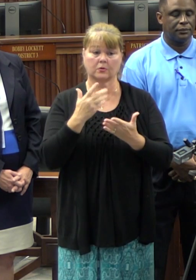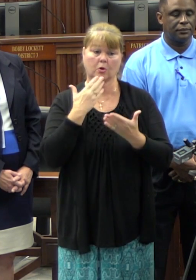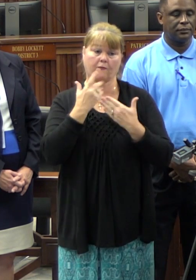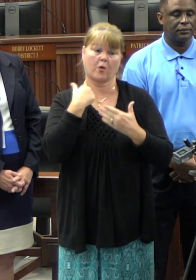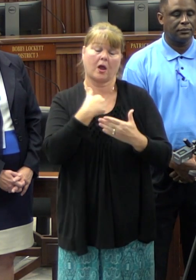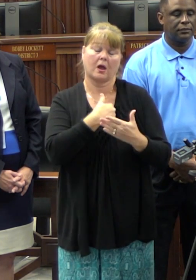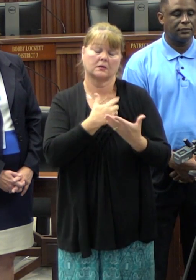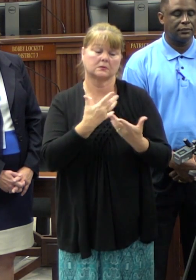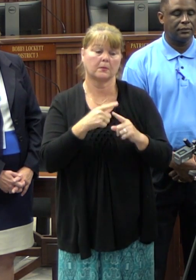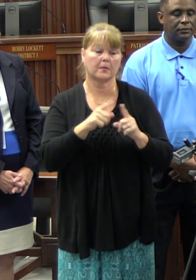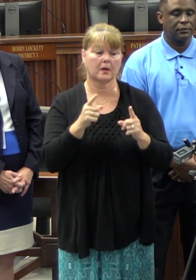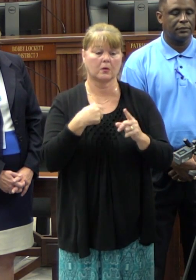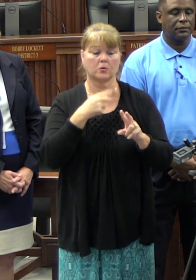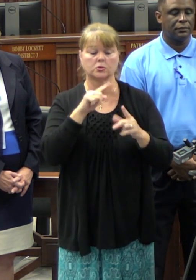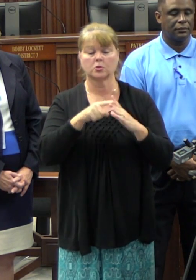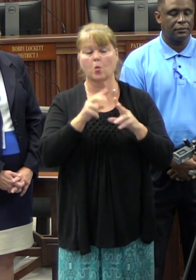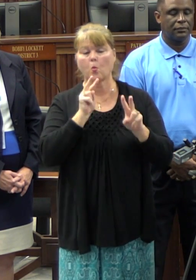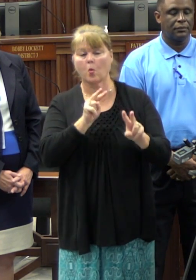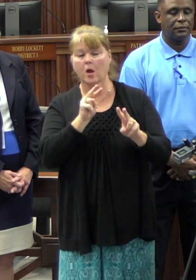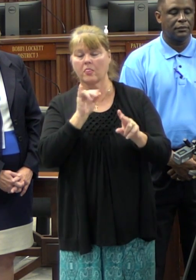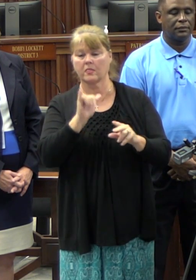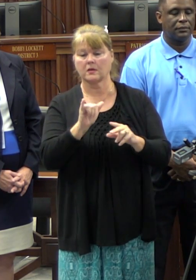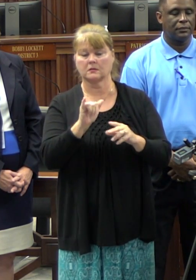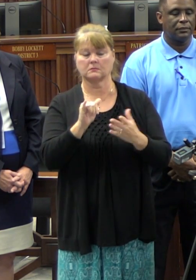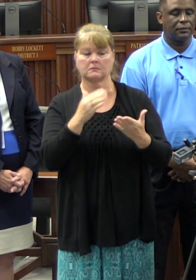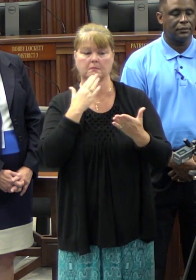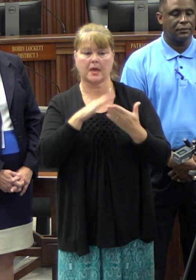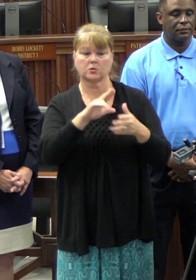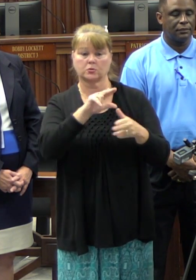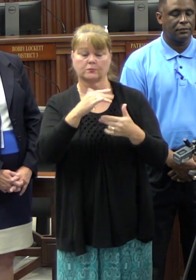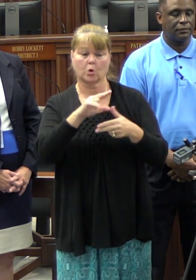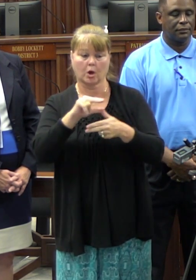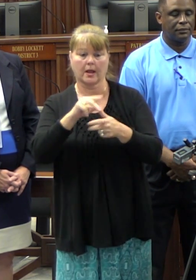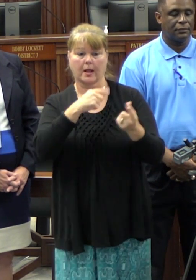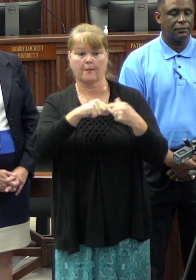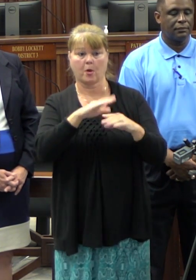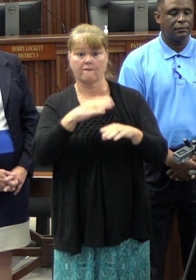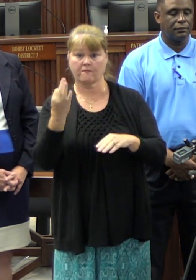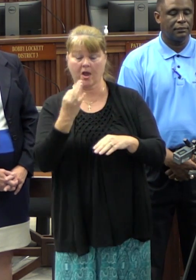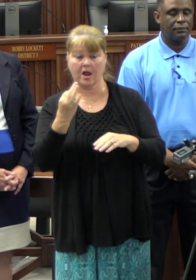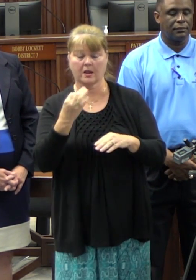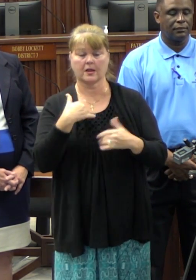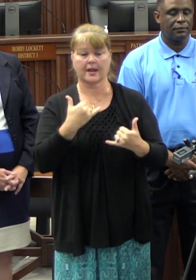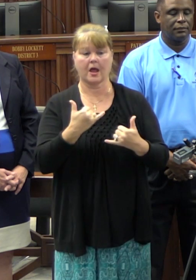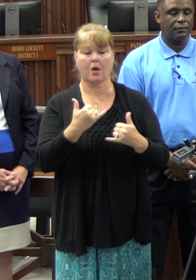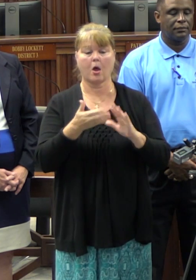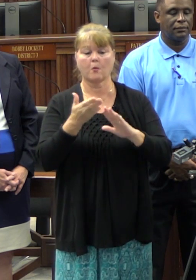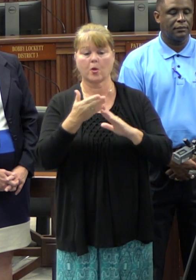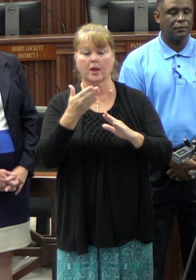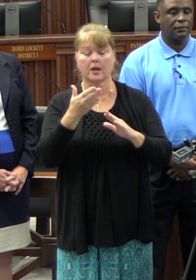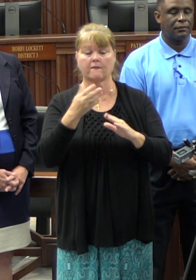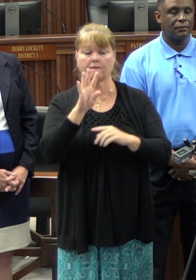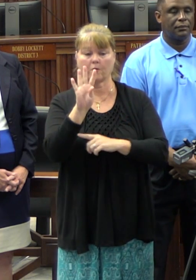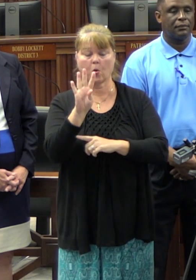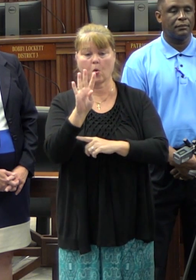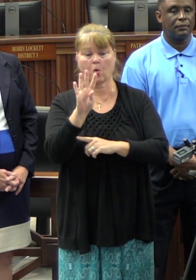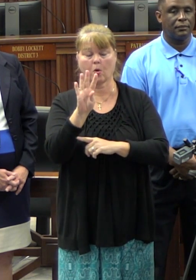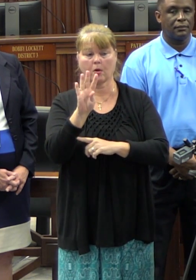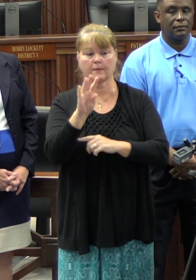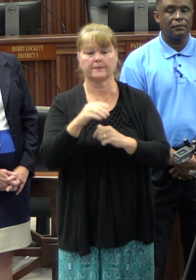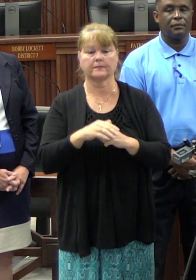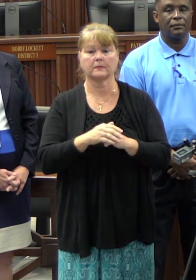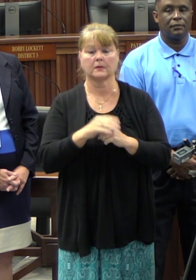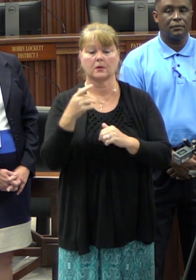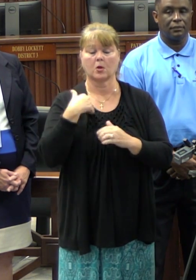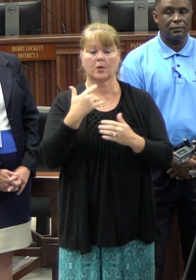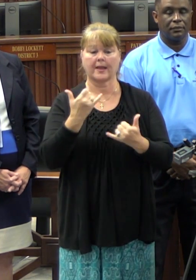for us. We started watching this storm on Friday. We went into operating condition 4 on Friday, and we started activating